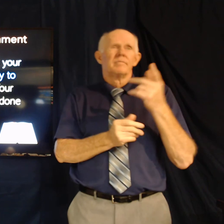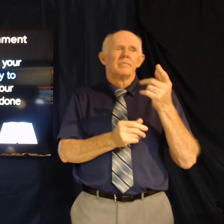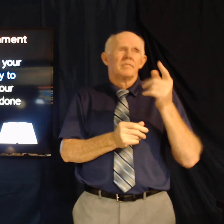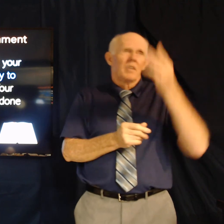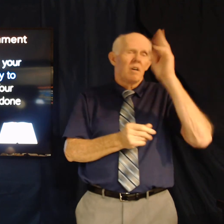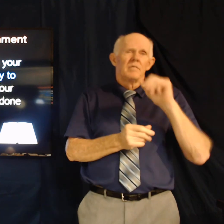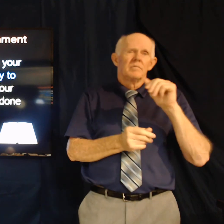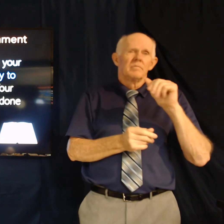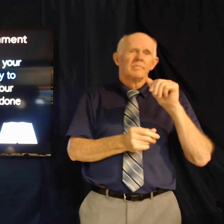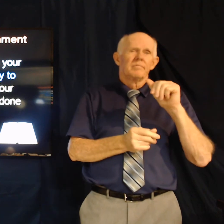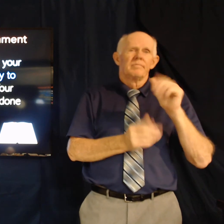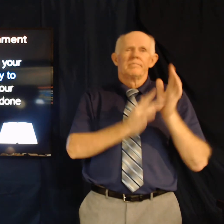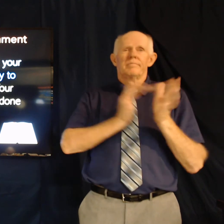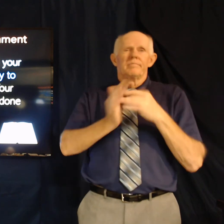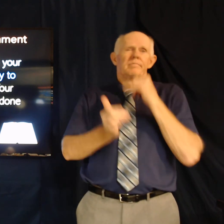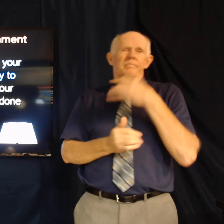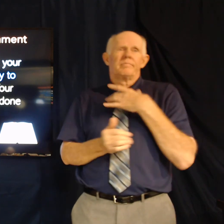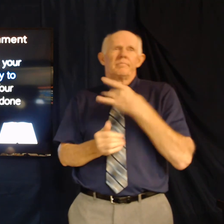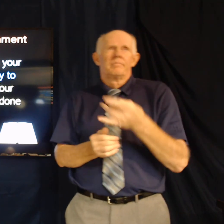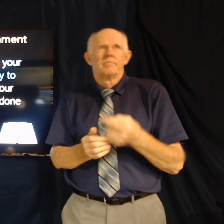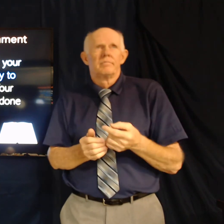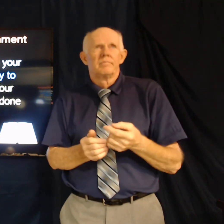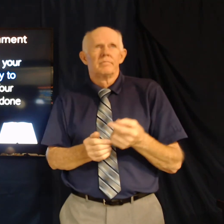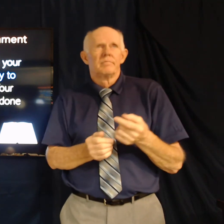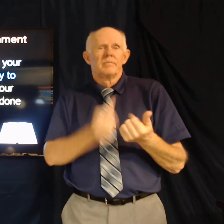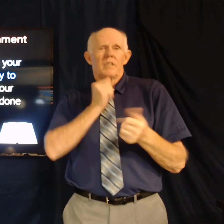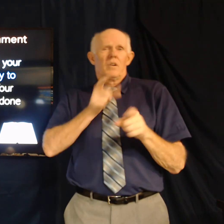And if we go outside and we want to see people watching us,